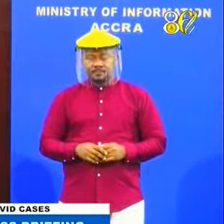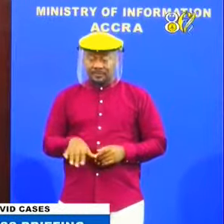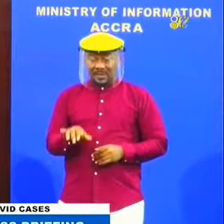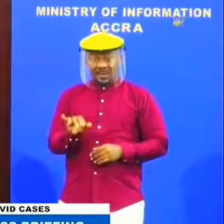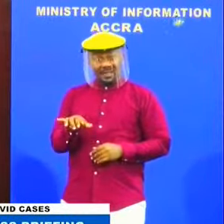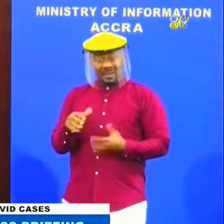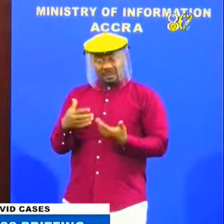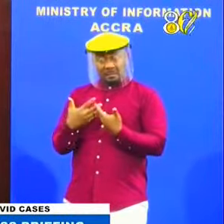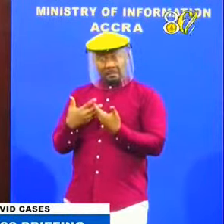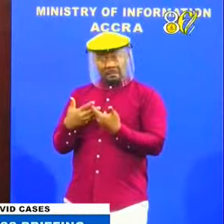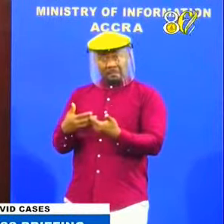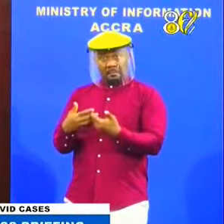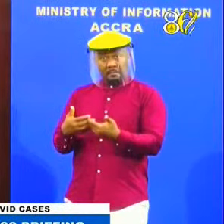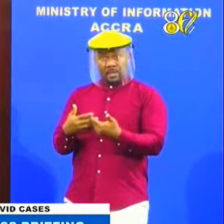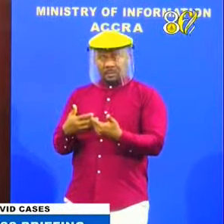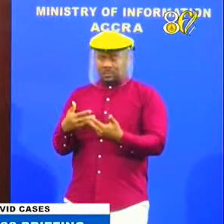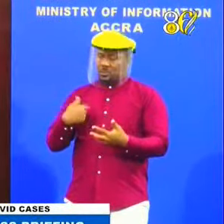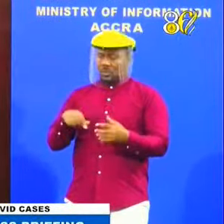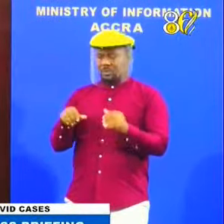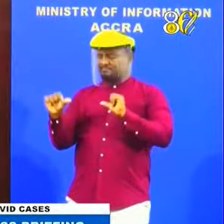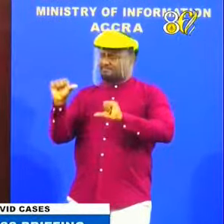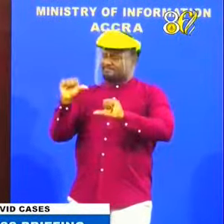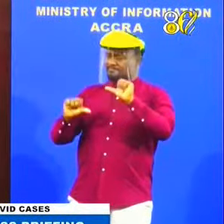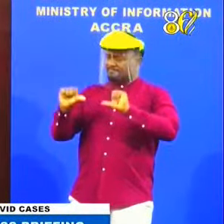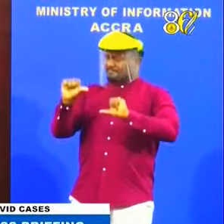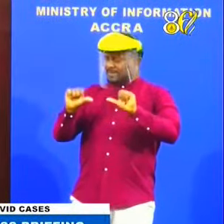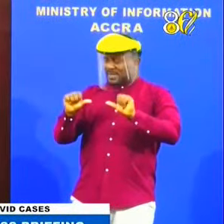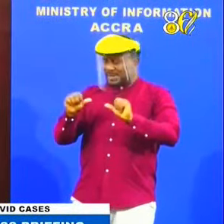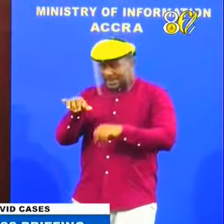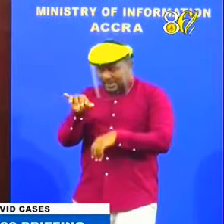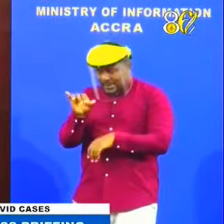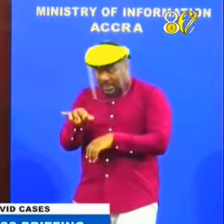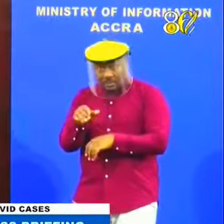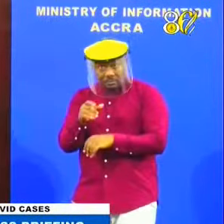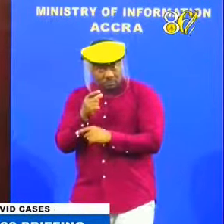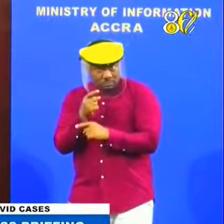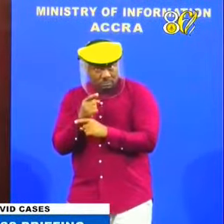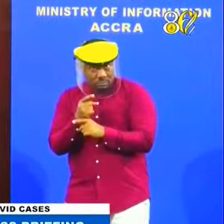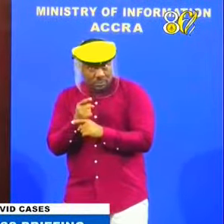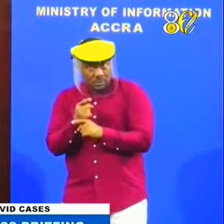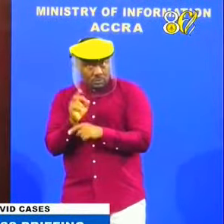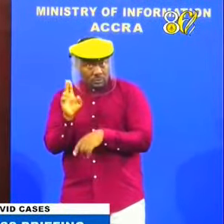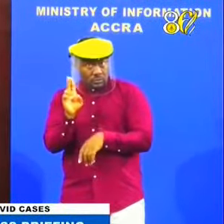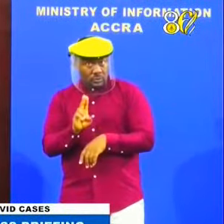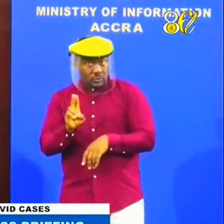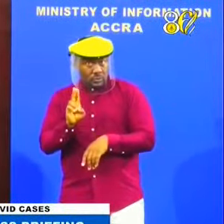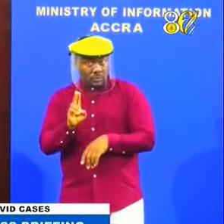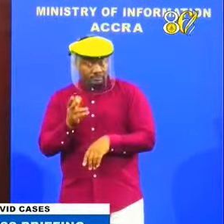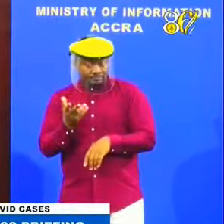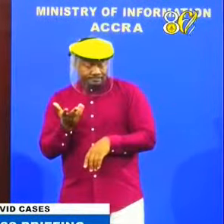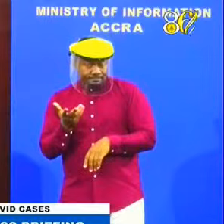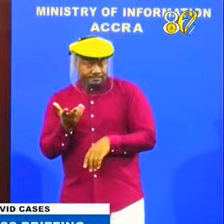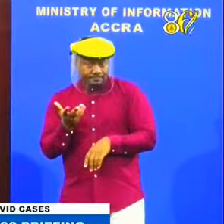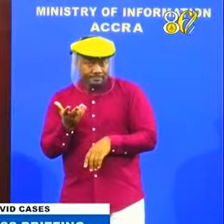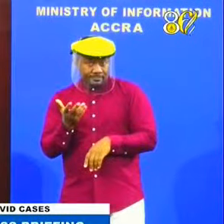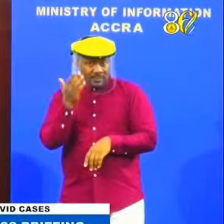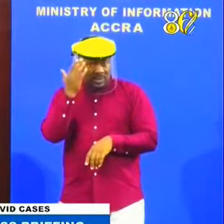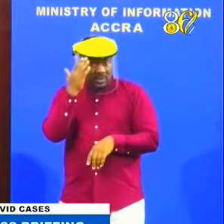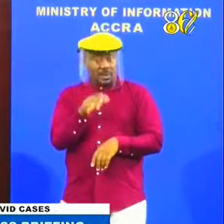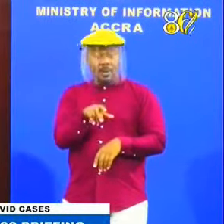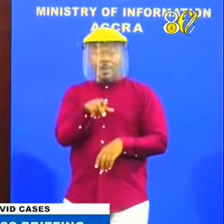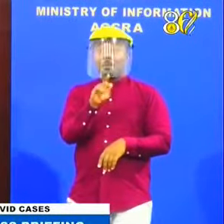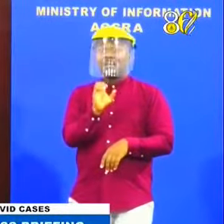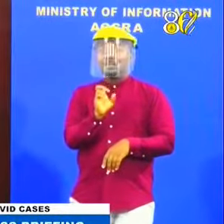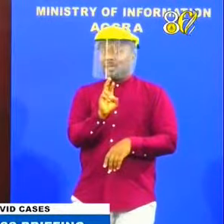was evaluated to see whether it was suitable for its purpose, we all know that the PCR is what we call the